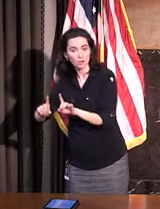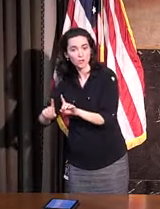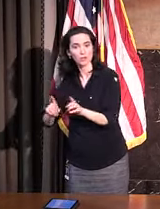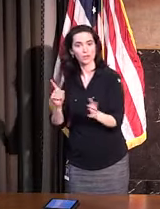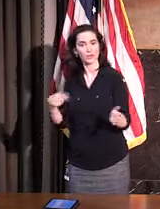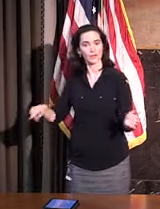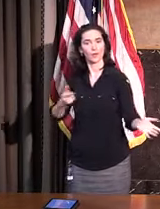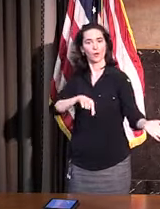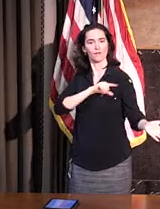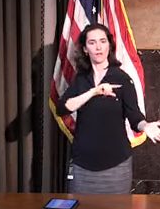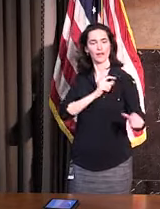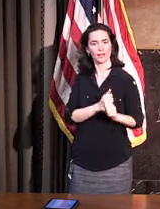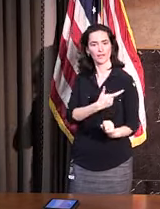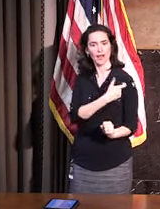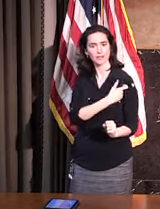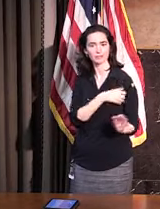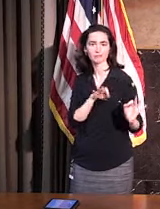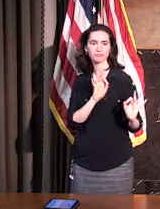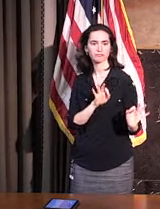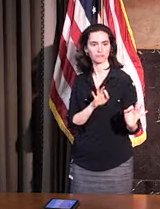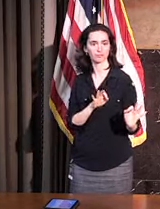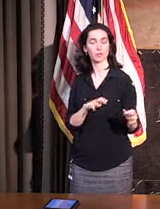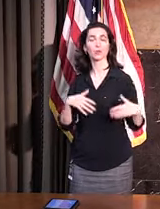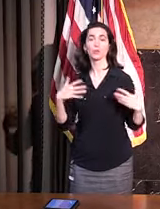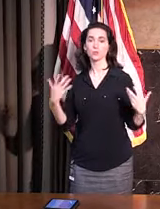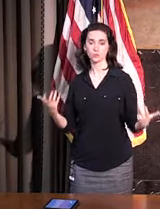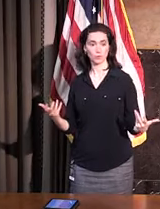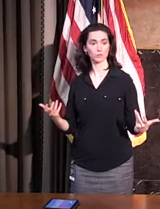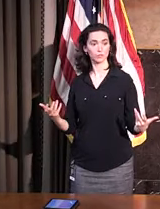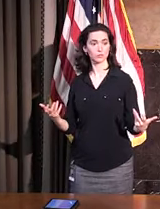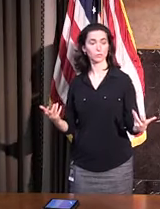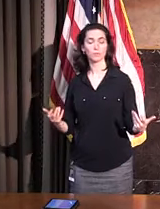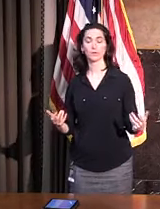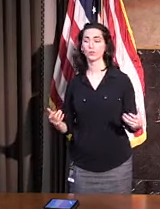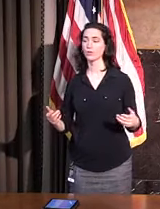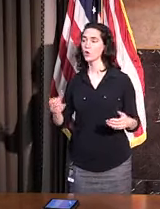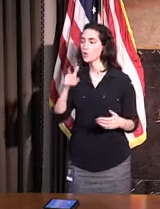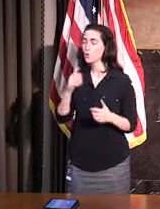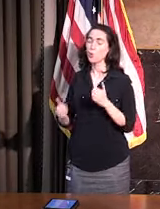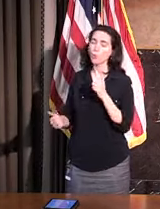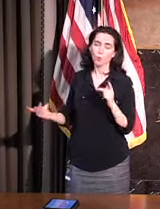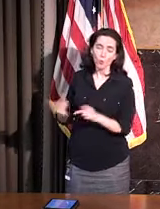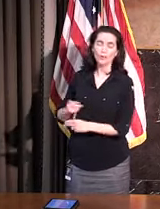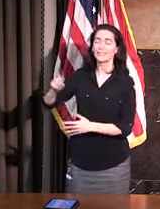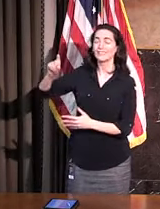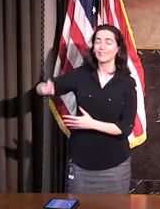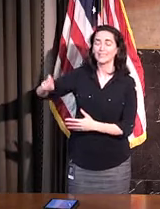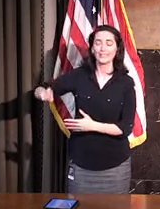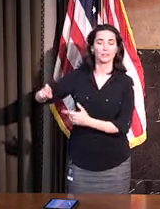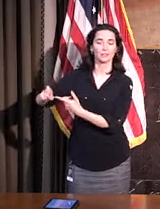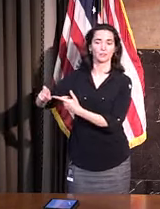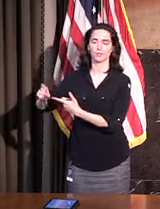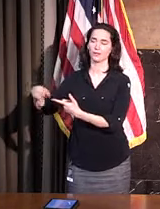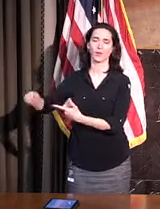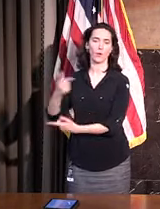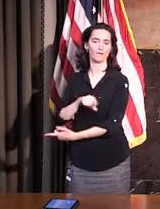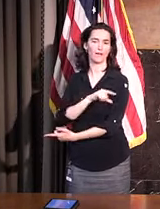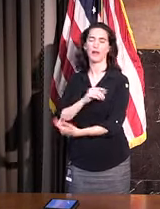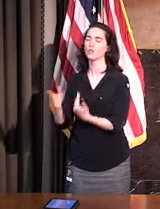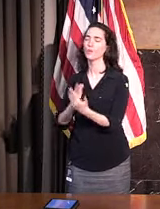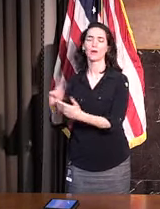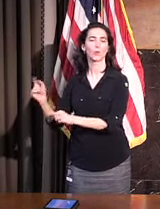be eligible for the vaccine. And so it'll be eligible for those who most need it, regardless of where they